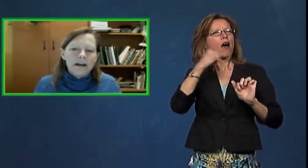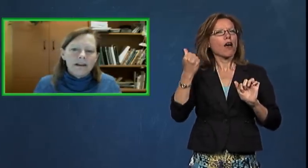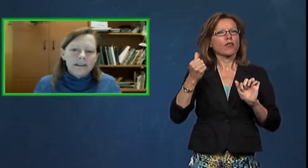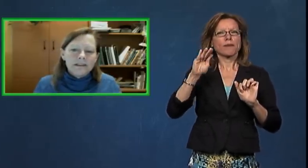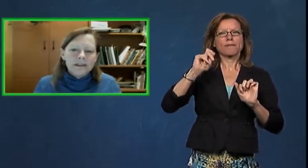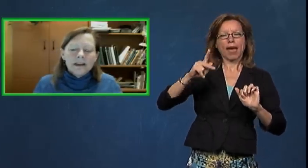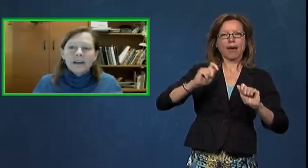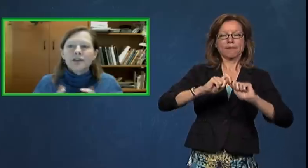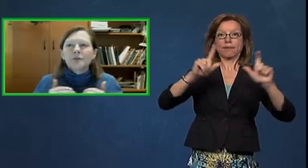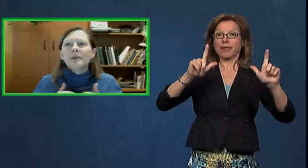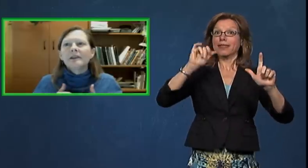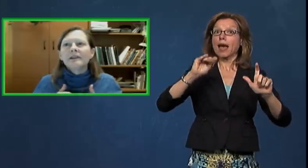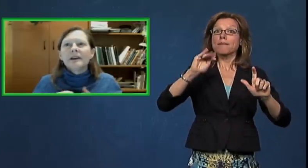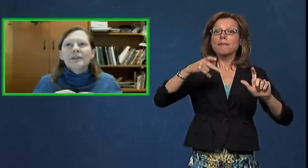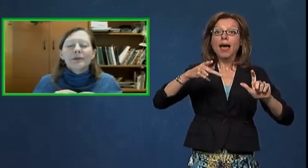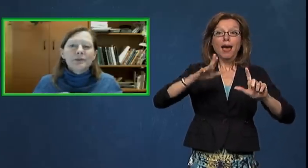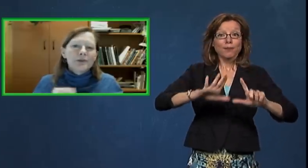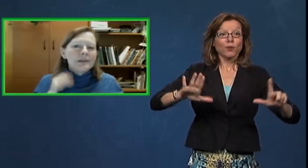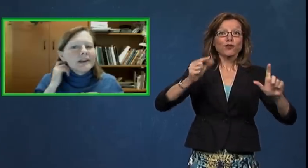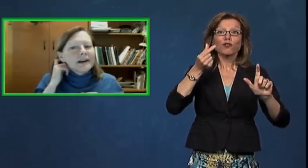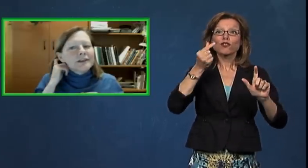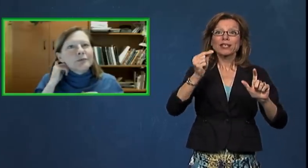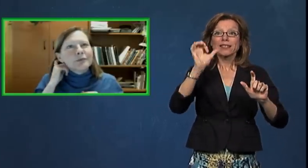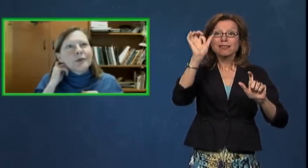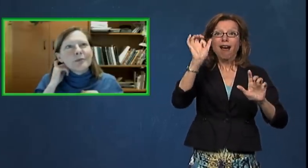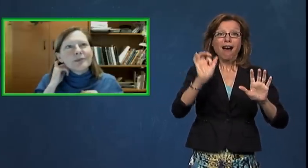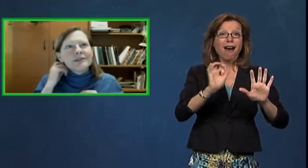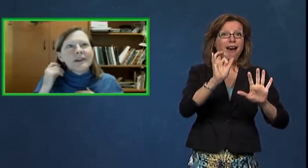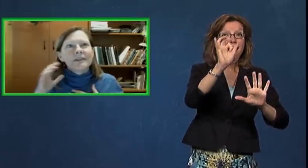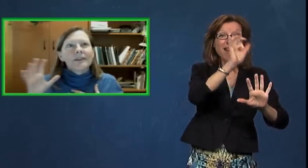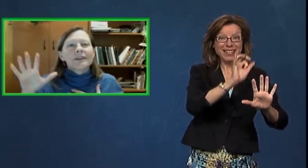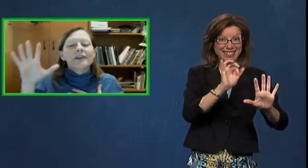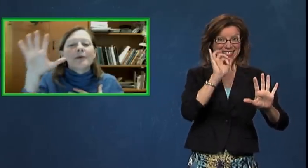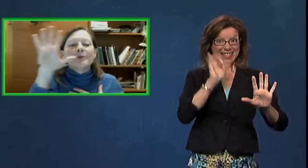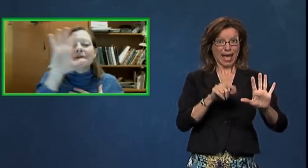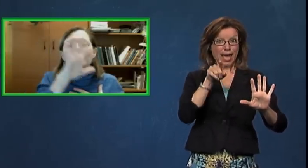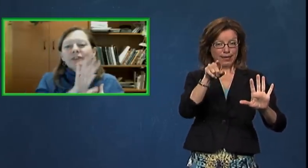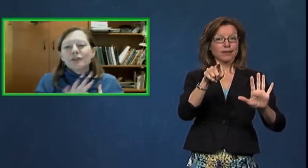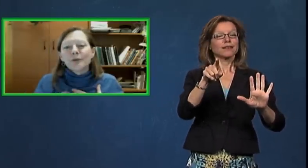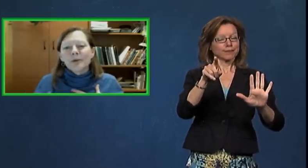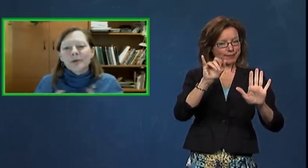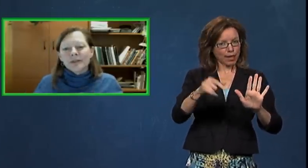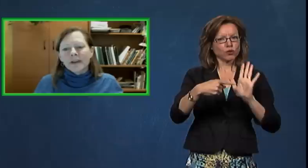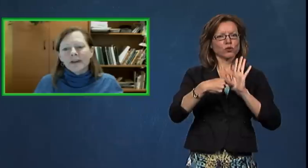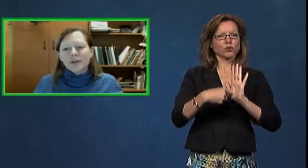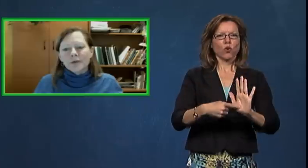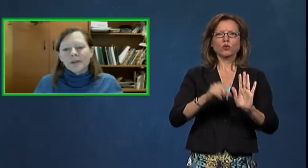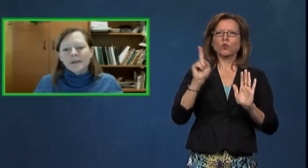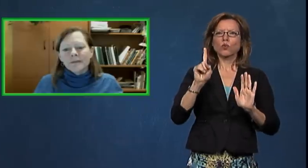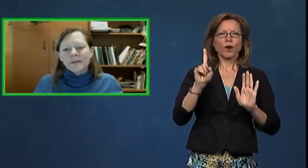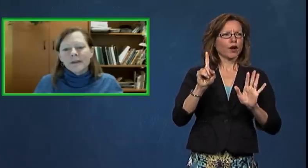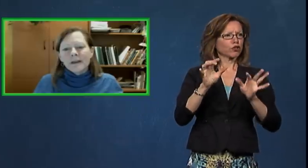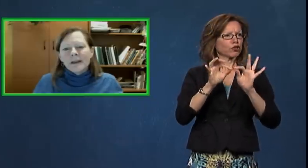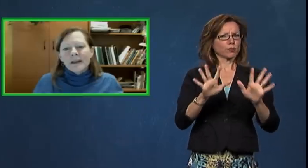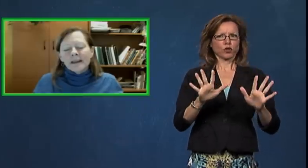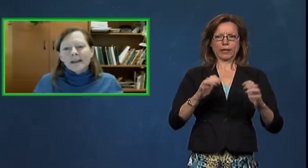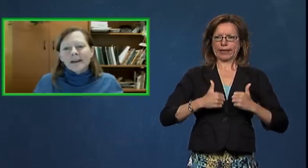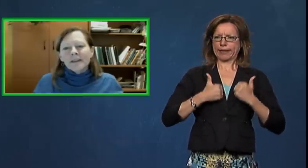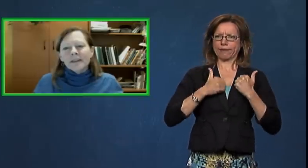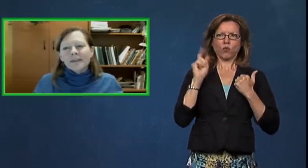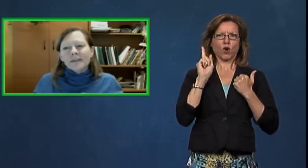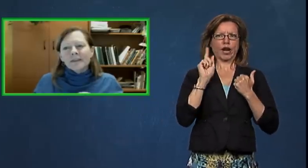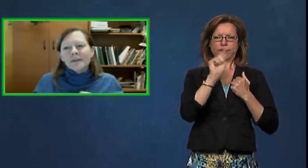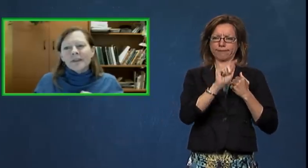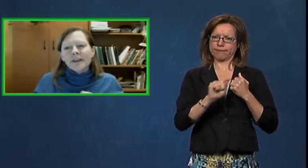green dots. And to me, those green dots represent the numbers of interpreters in the country. And